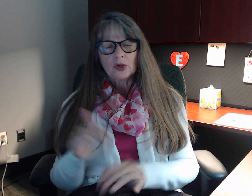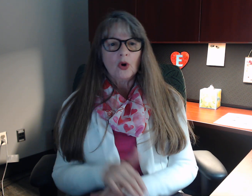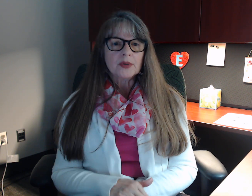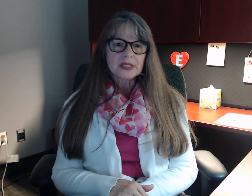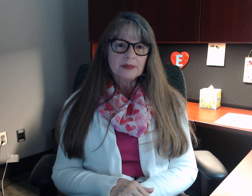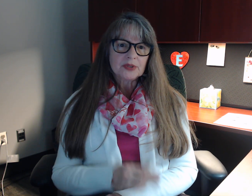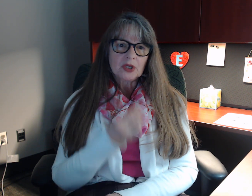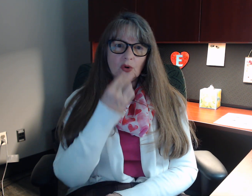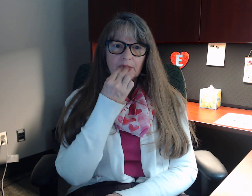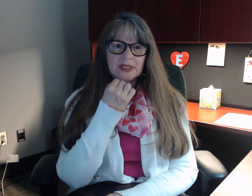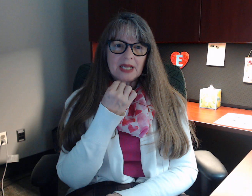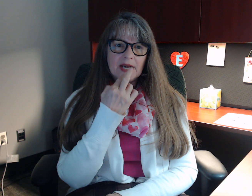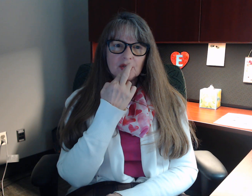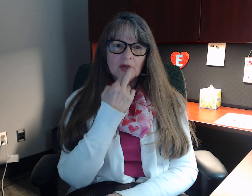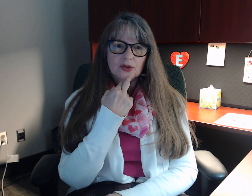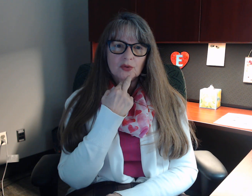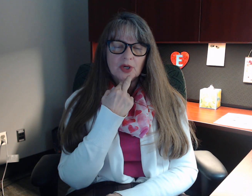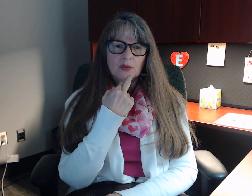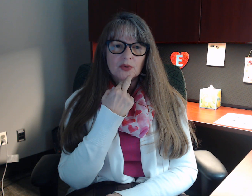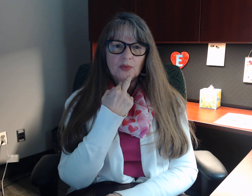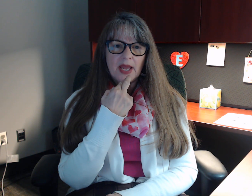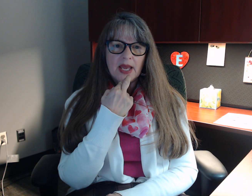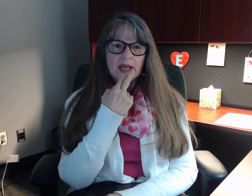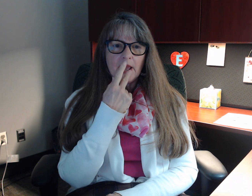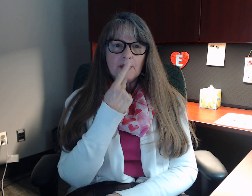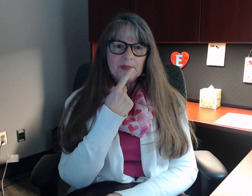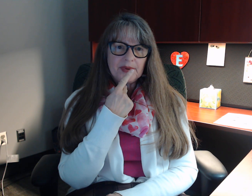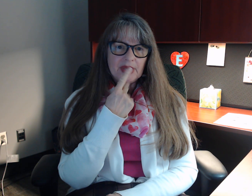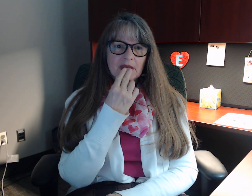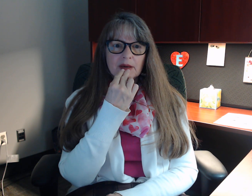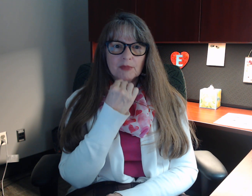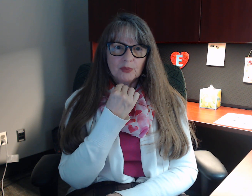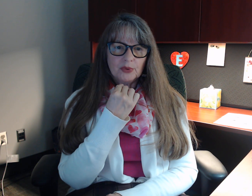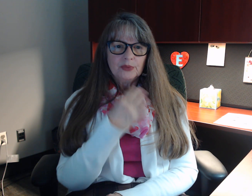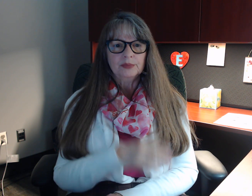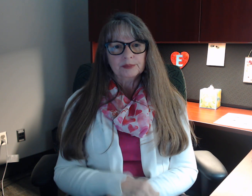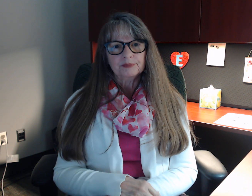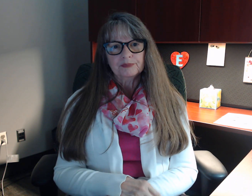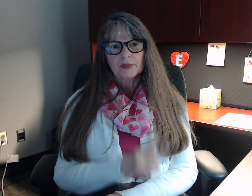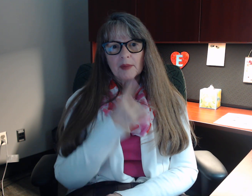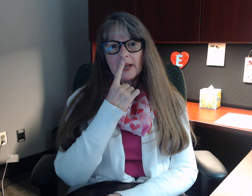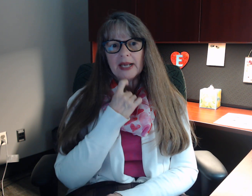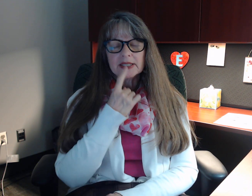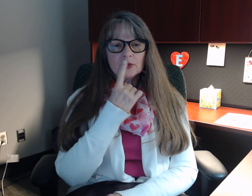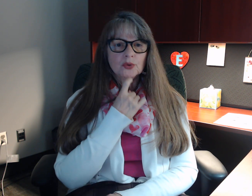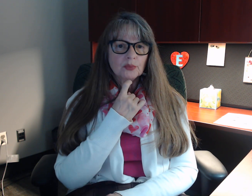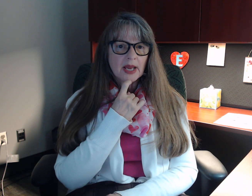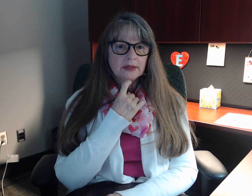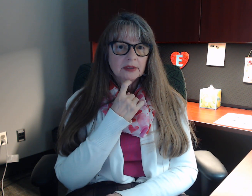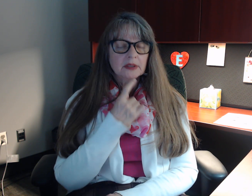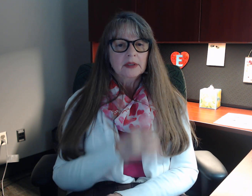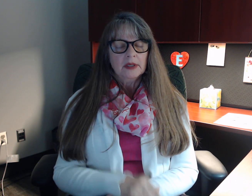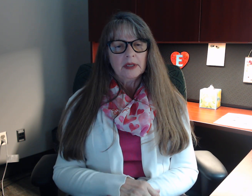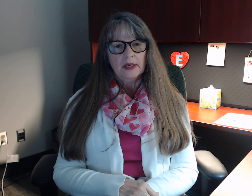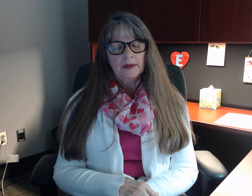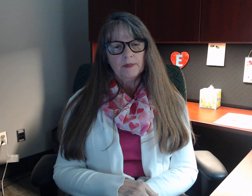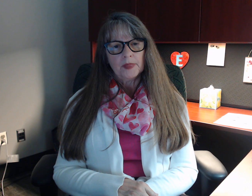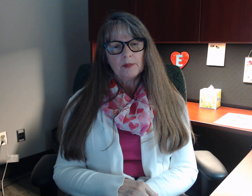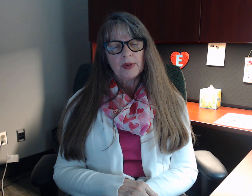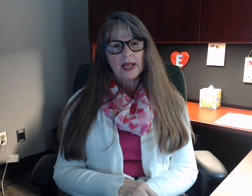it's lipstick, or it's kind of associated with red, pink, maroon. But I still do red, but I